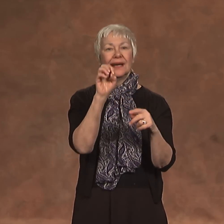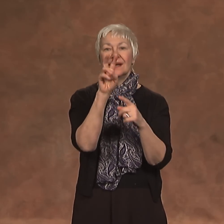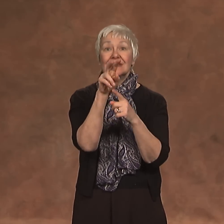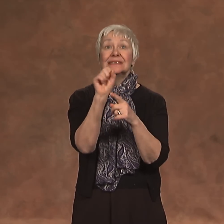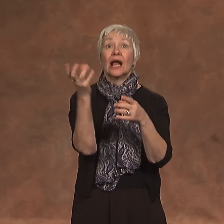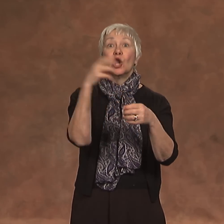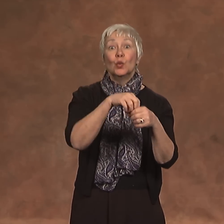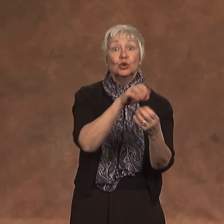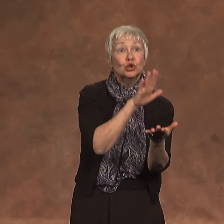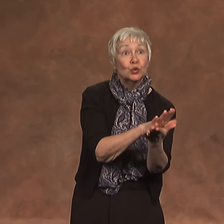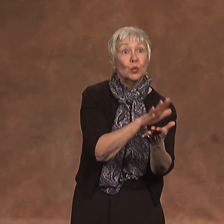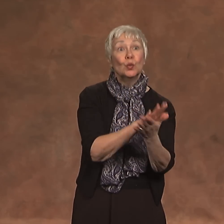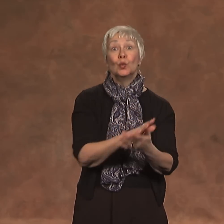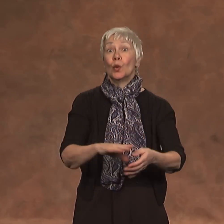schools, meetings,